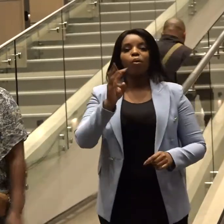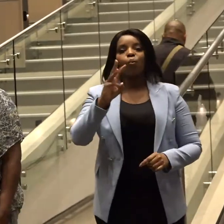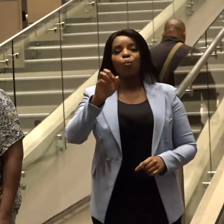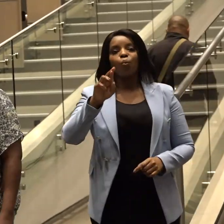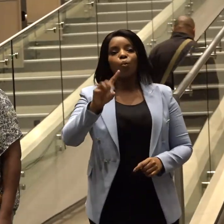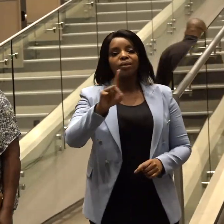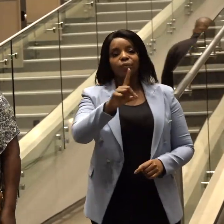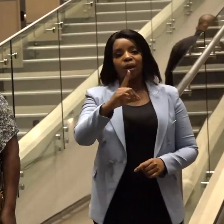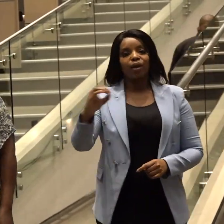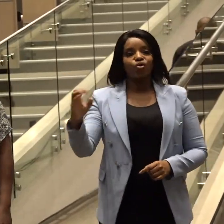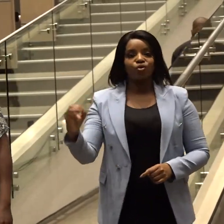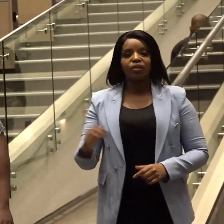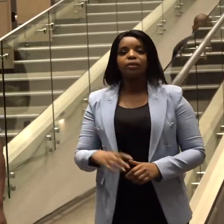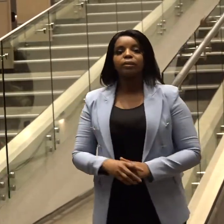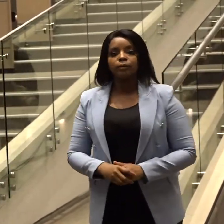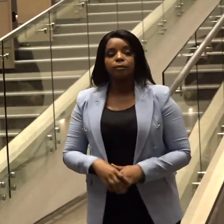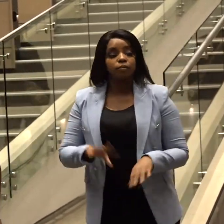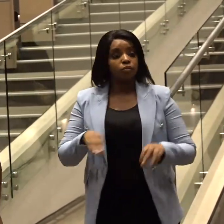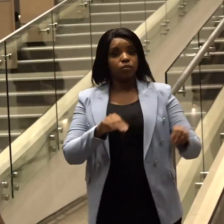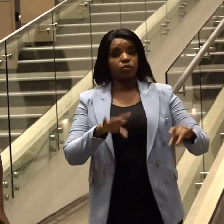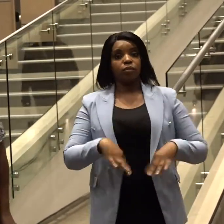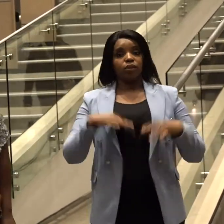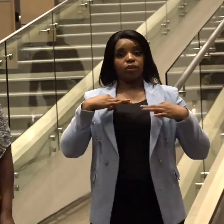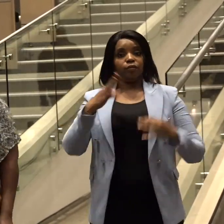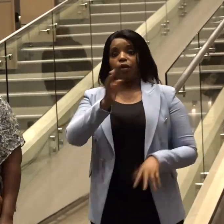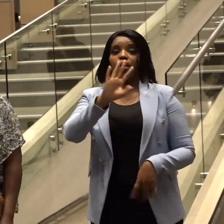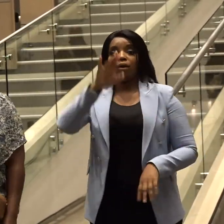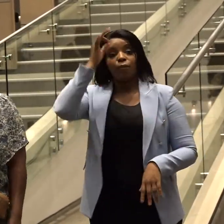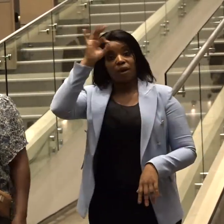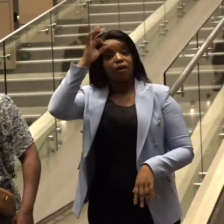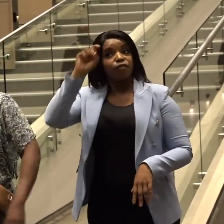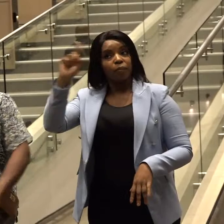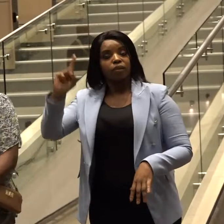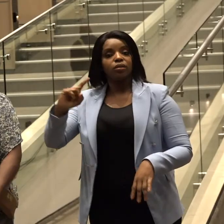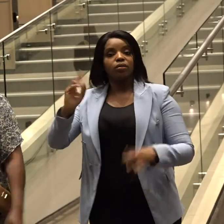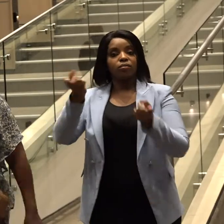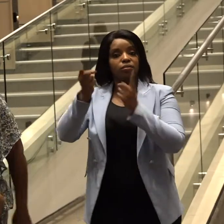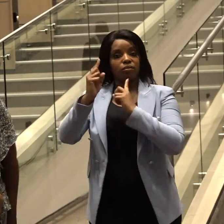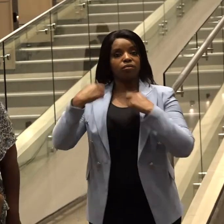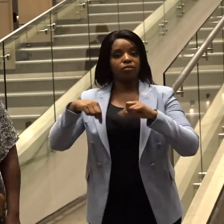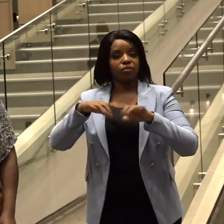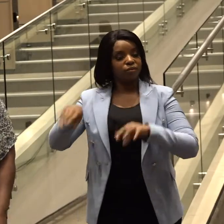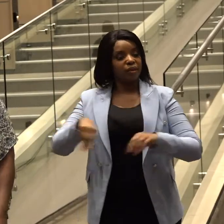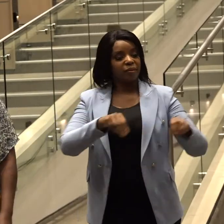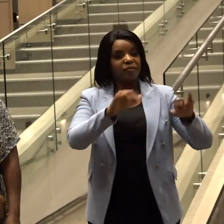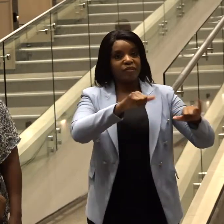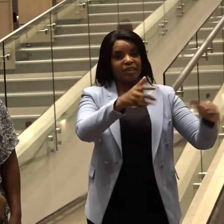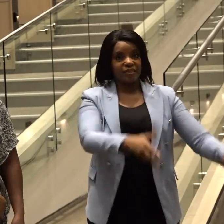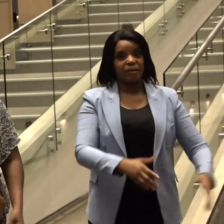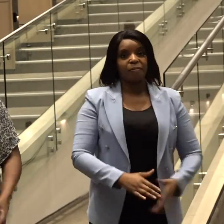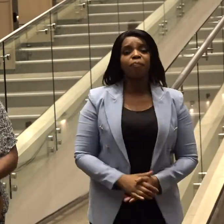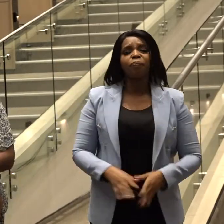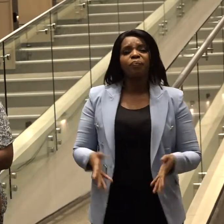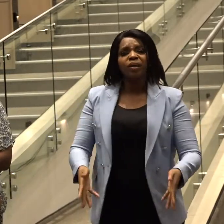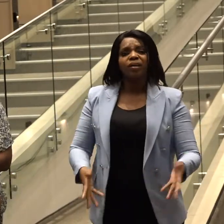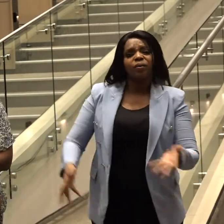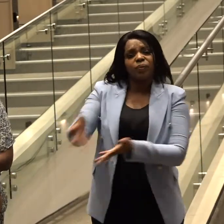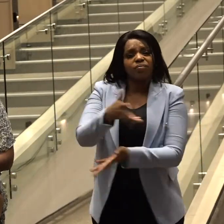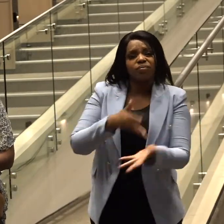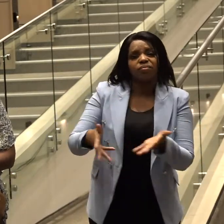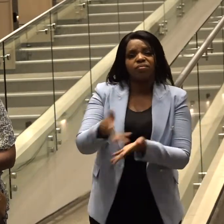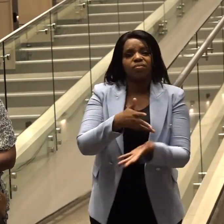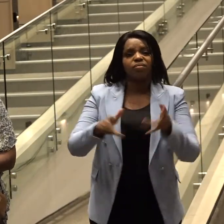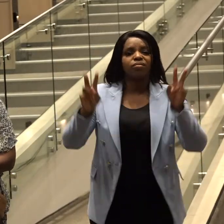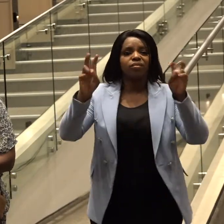we place by the government uh my concern is one as you're talking about safety uh children some of our